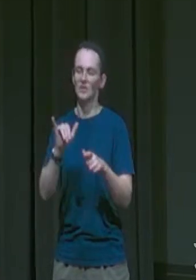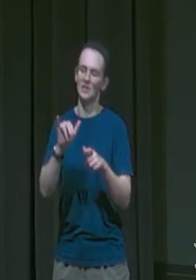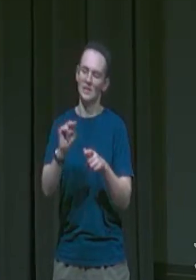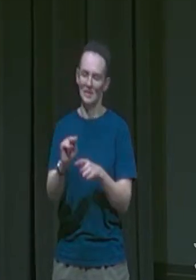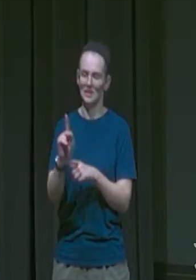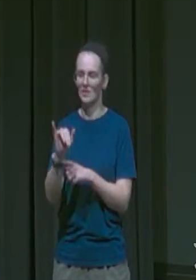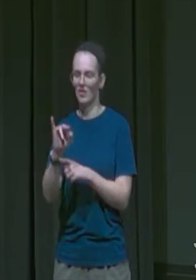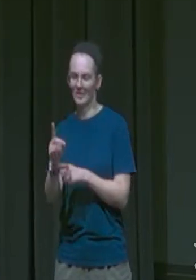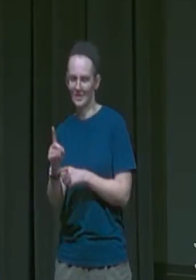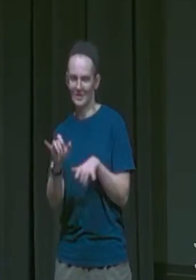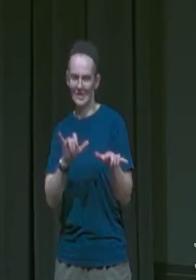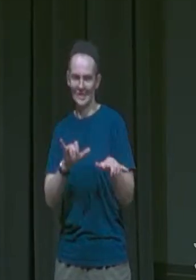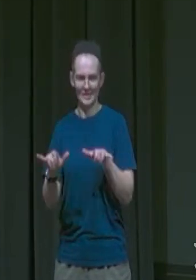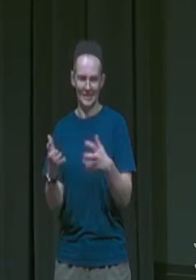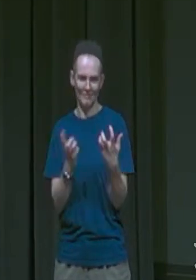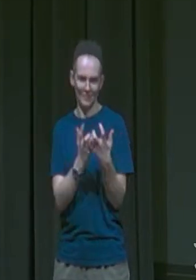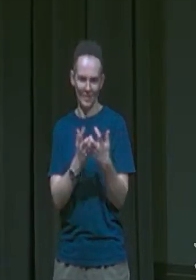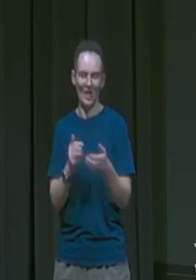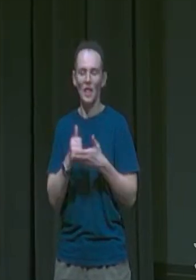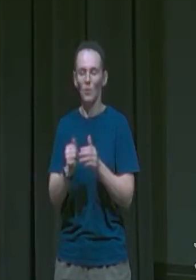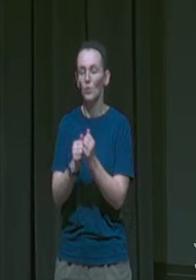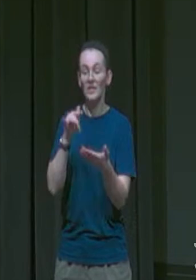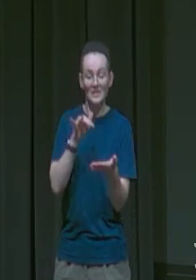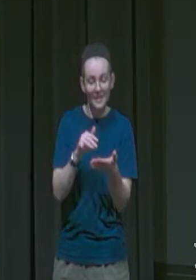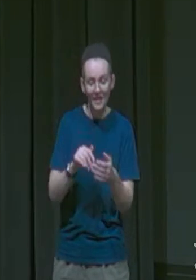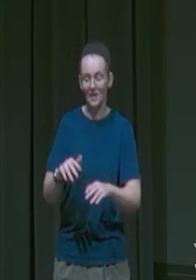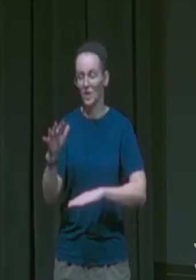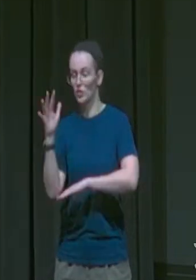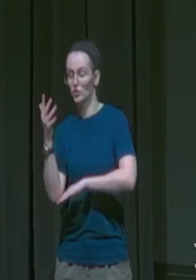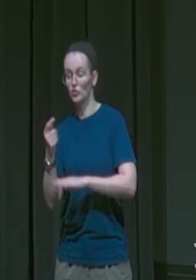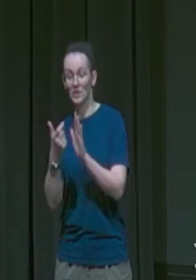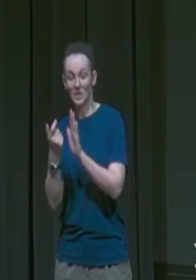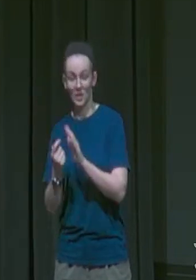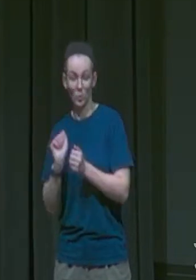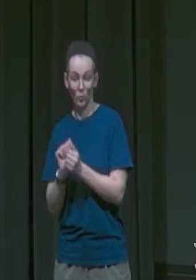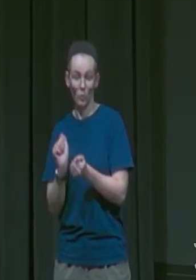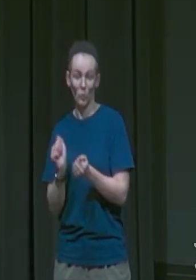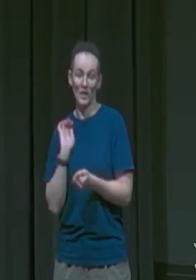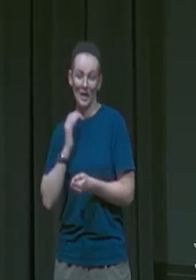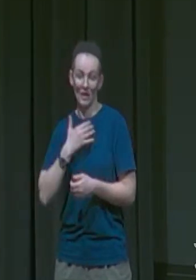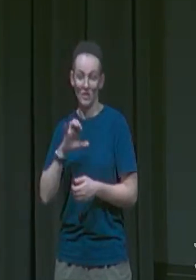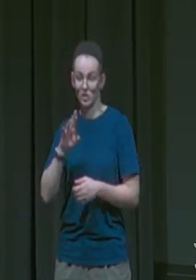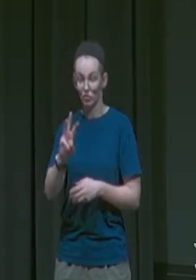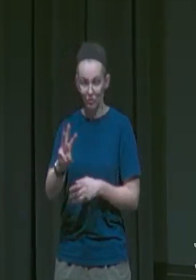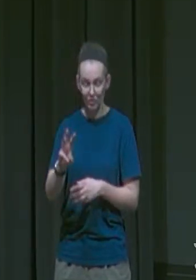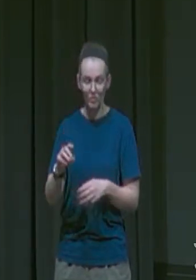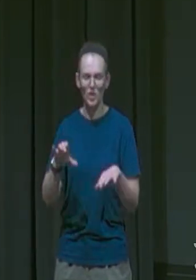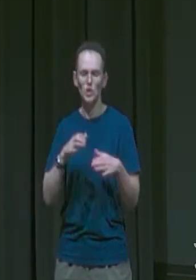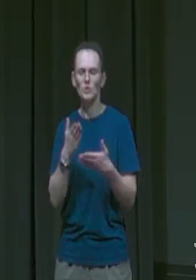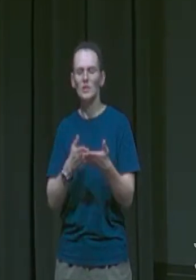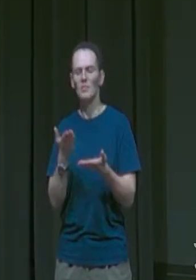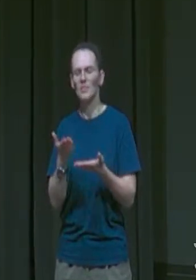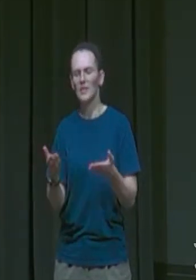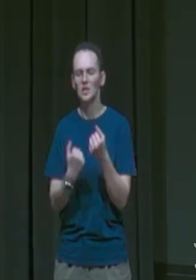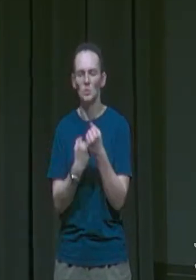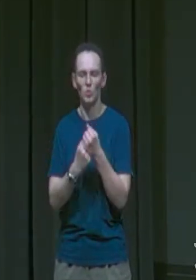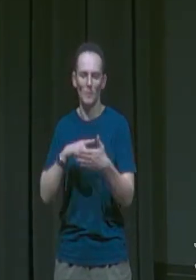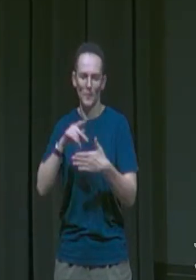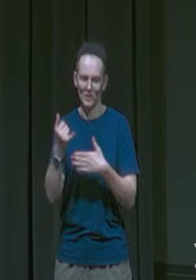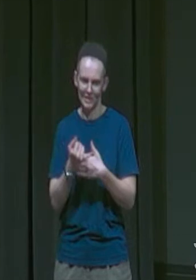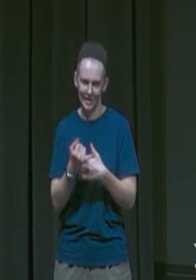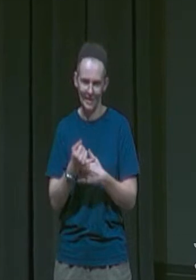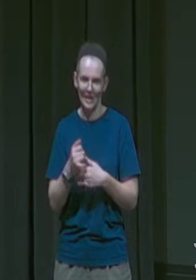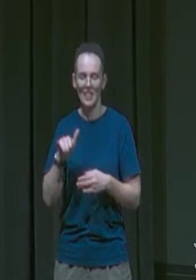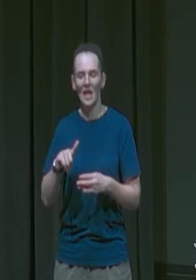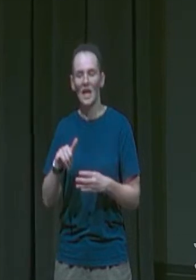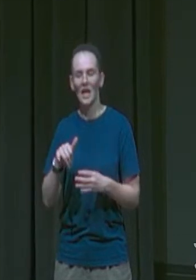we would help get studies done. We would do tree clearing with our crews. So there were things that we did to support the project